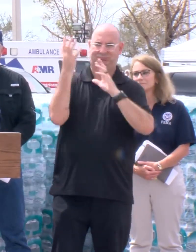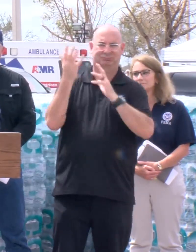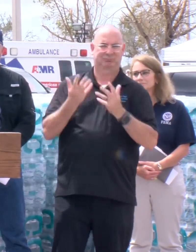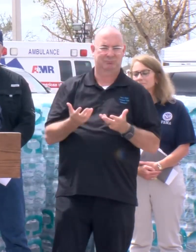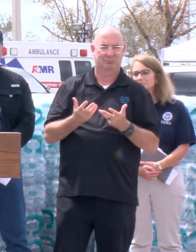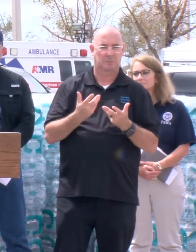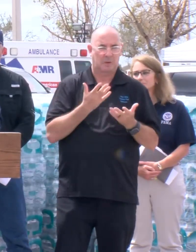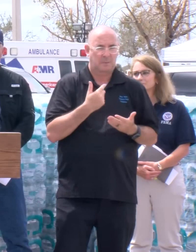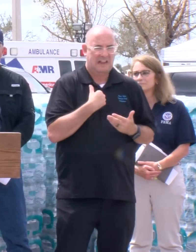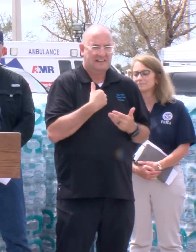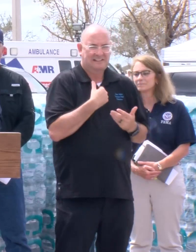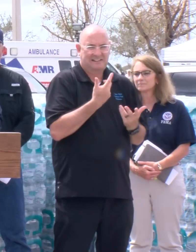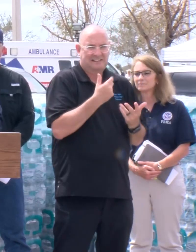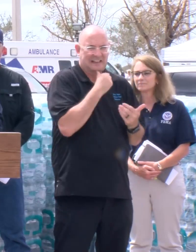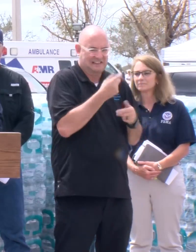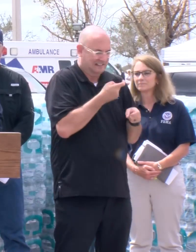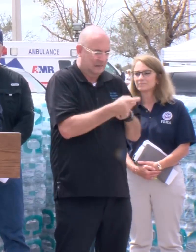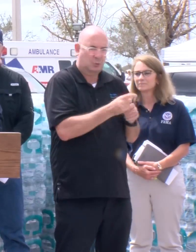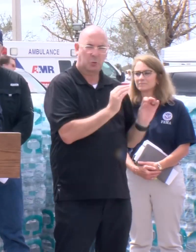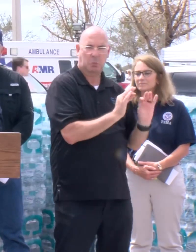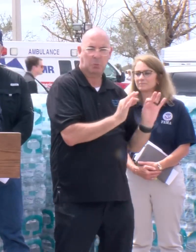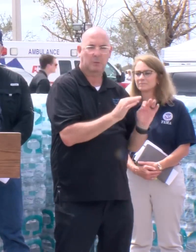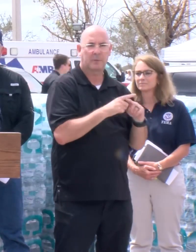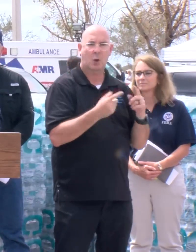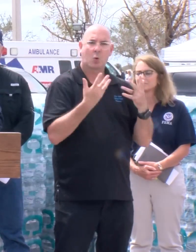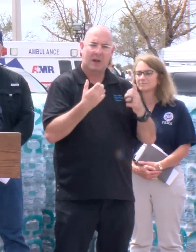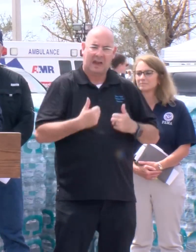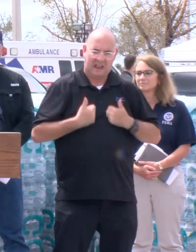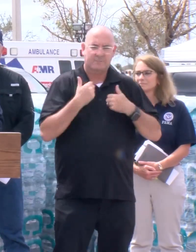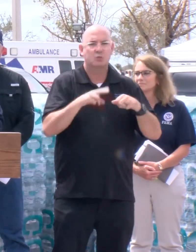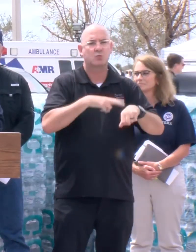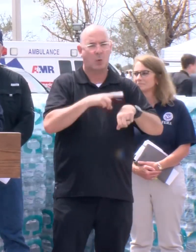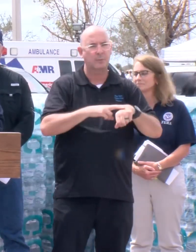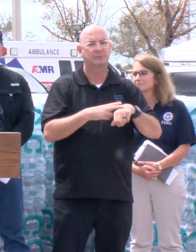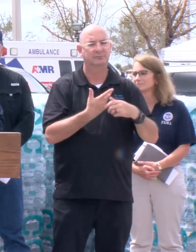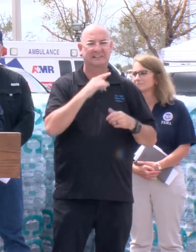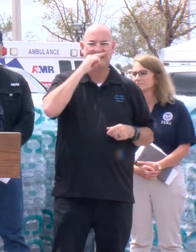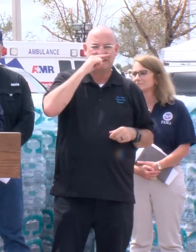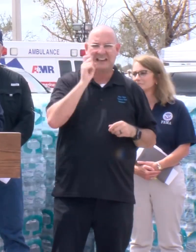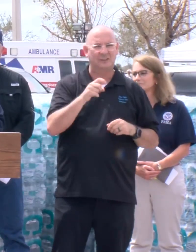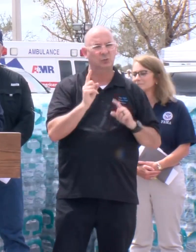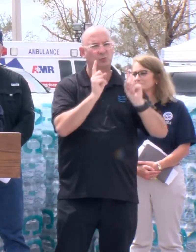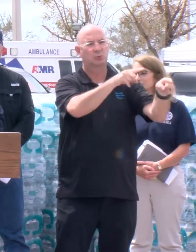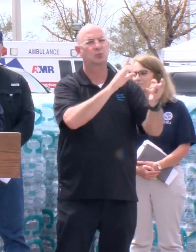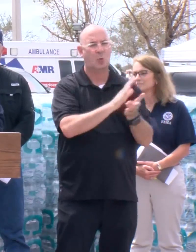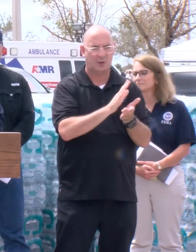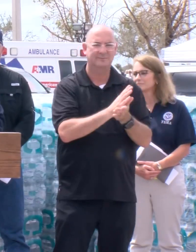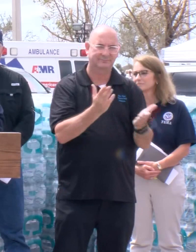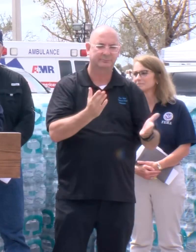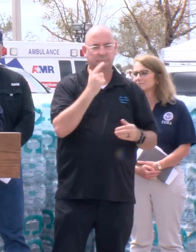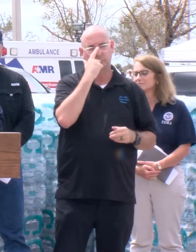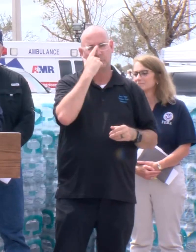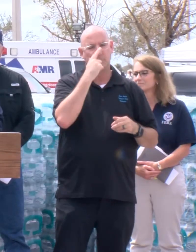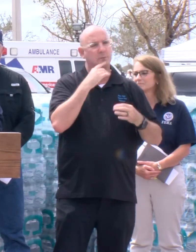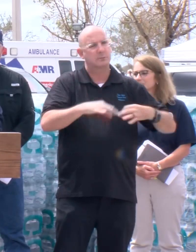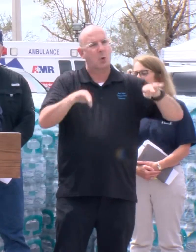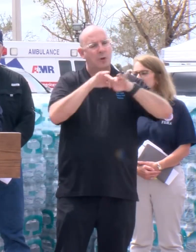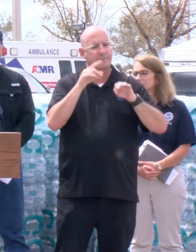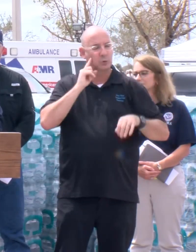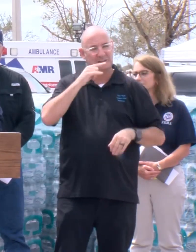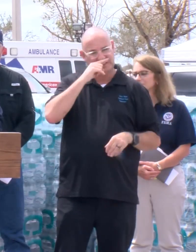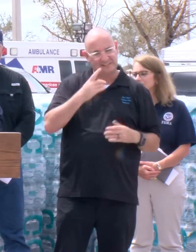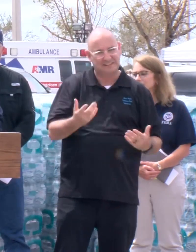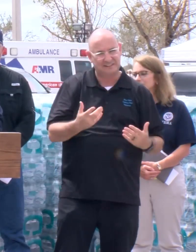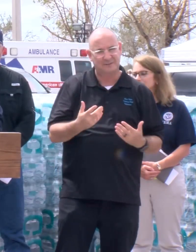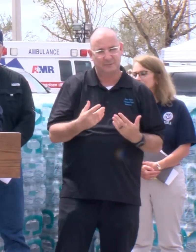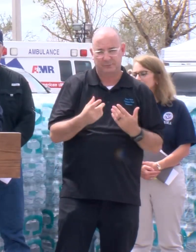but they want to get back to normal. You have the kids really need to be in school. It's really important for them, it's important for the community.